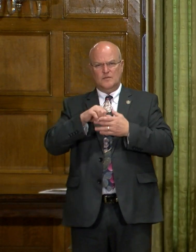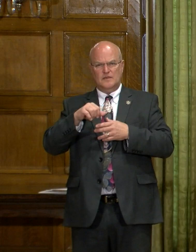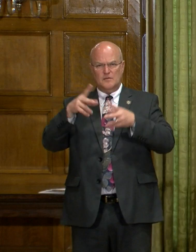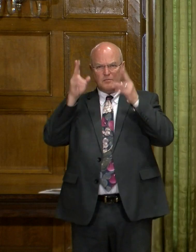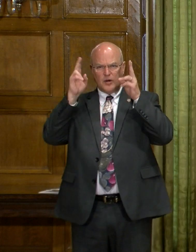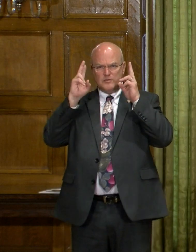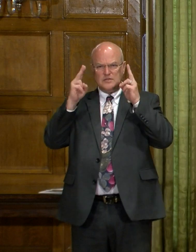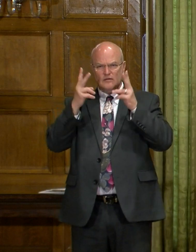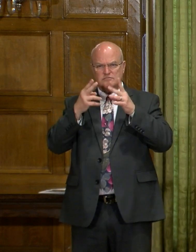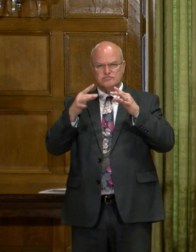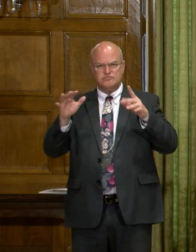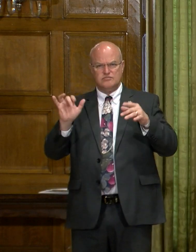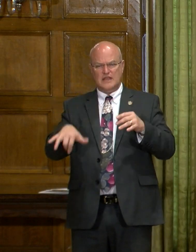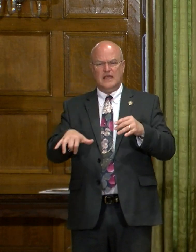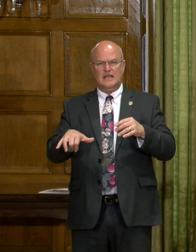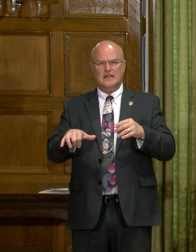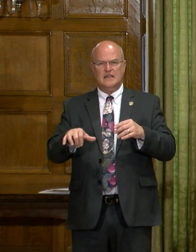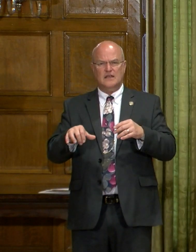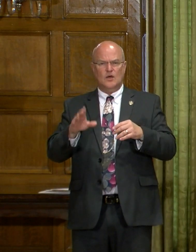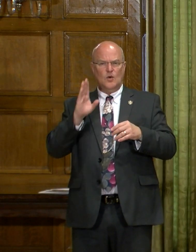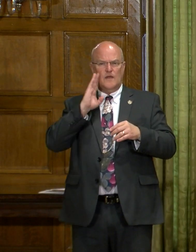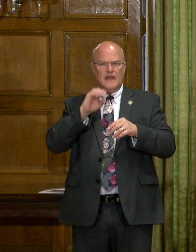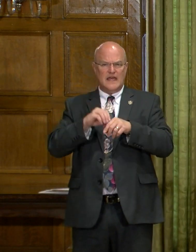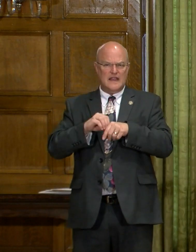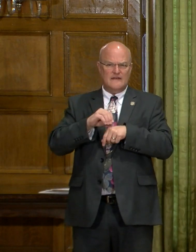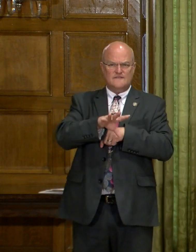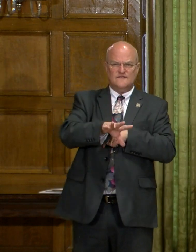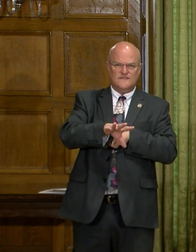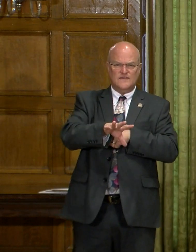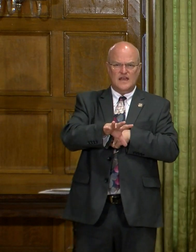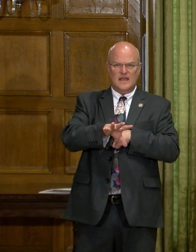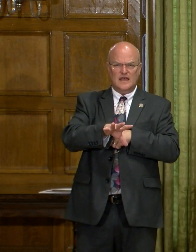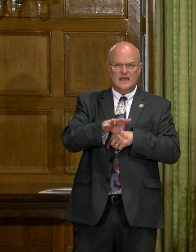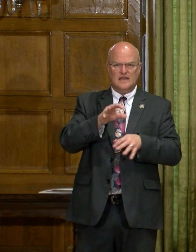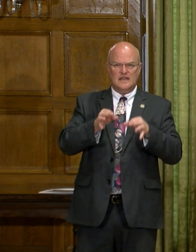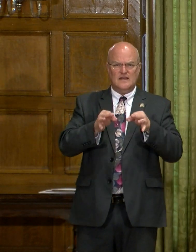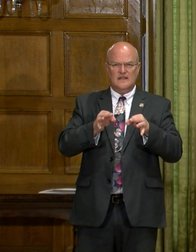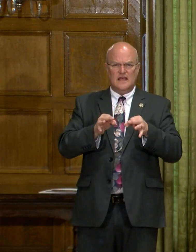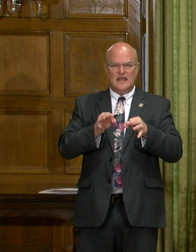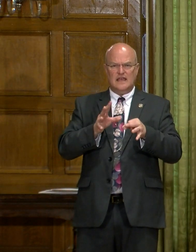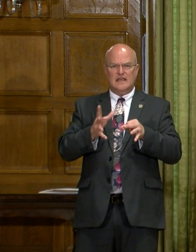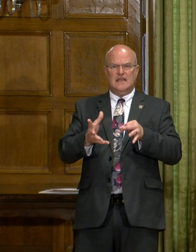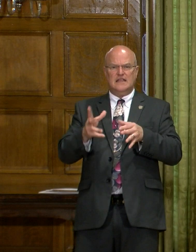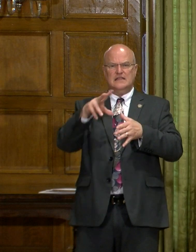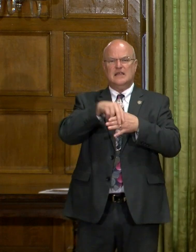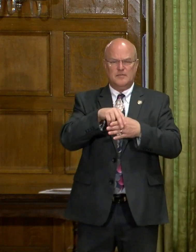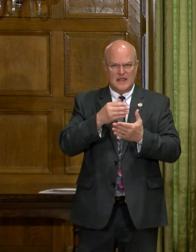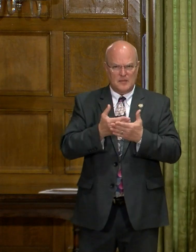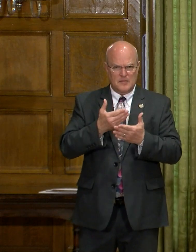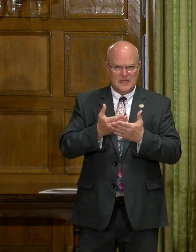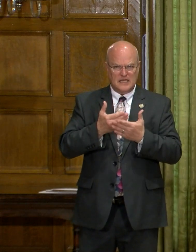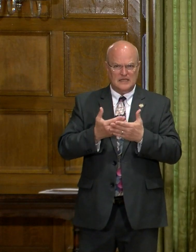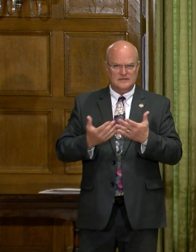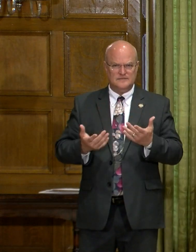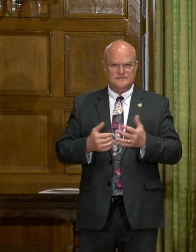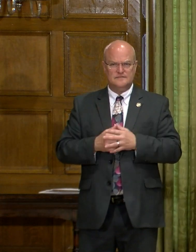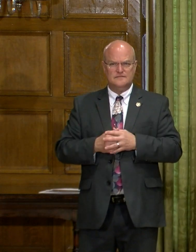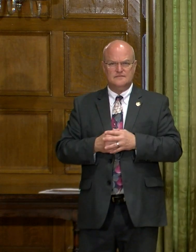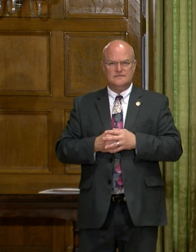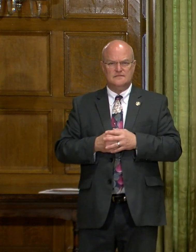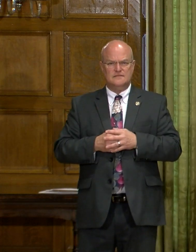barber shops, things like that, is that going to affect if they can tap into any of that resource?